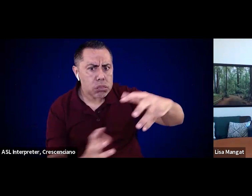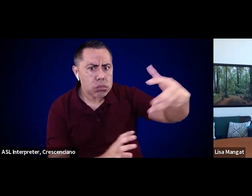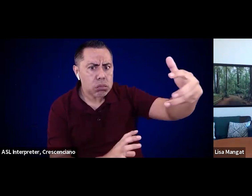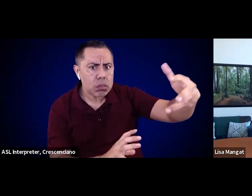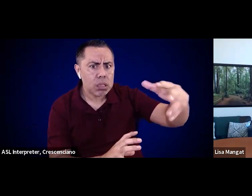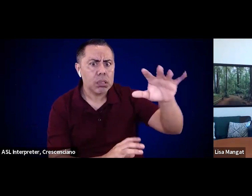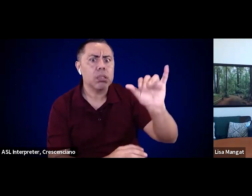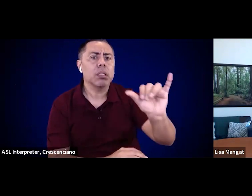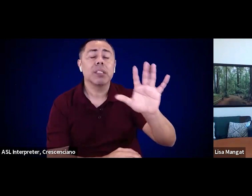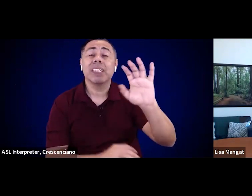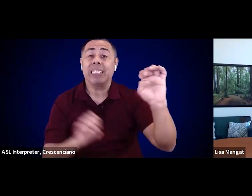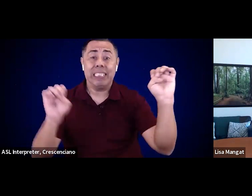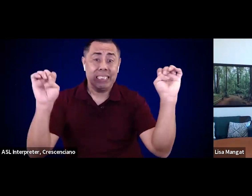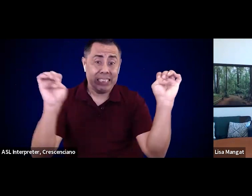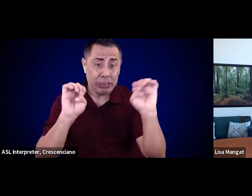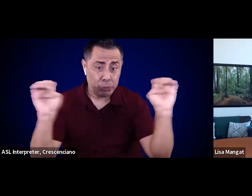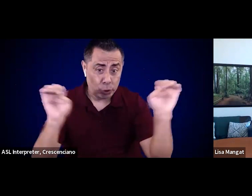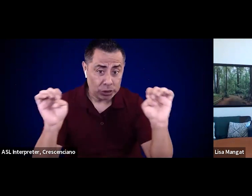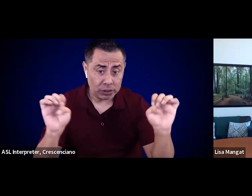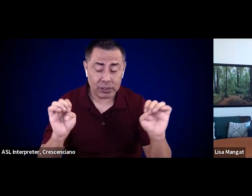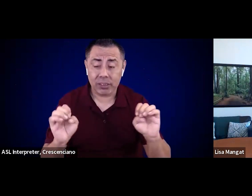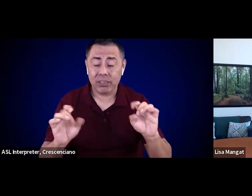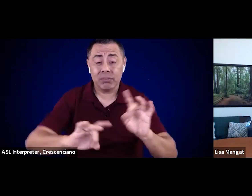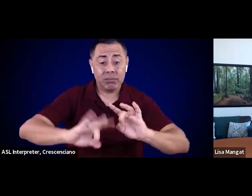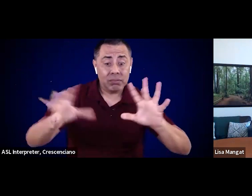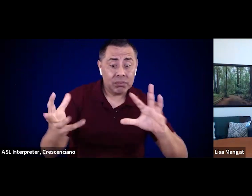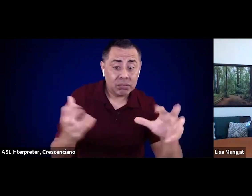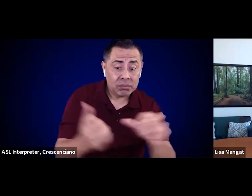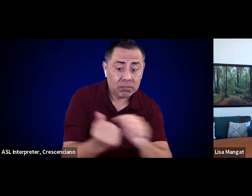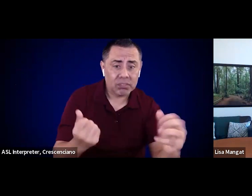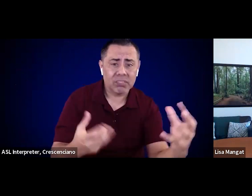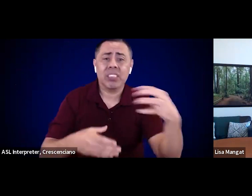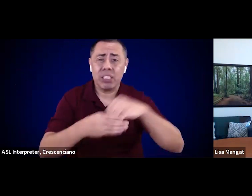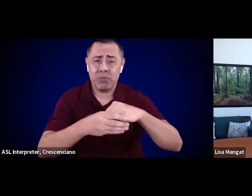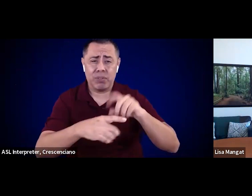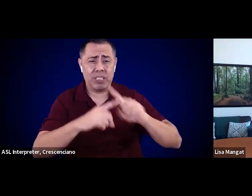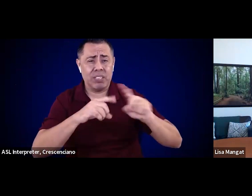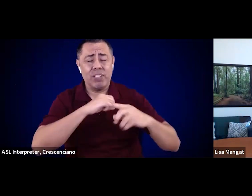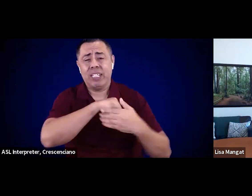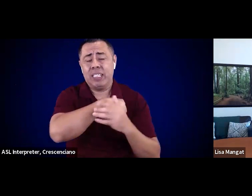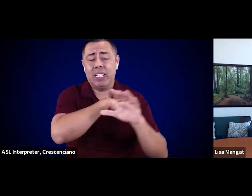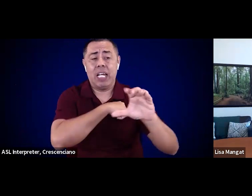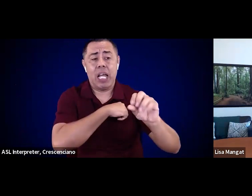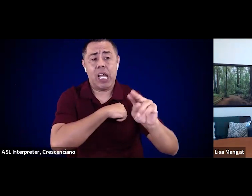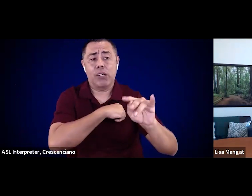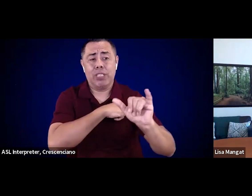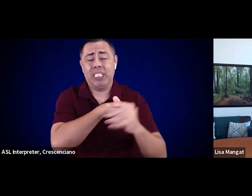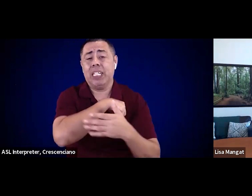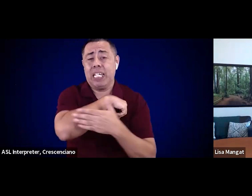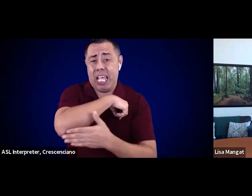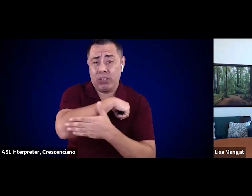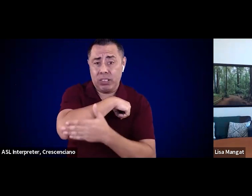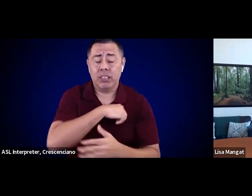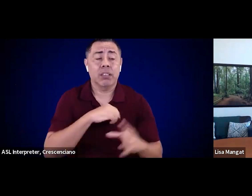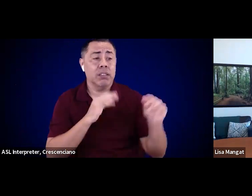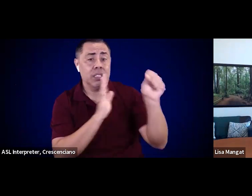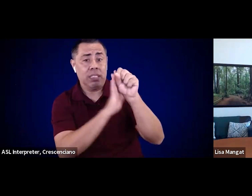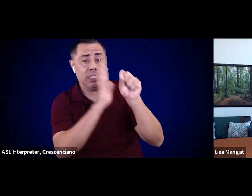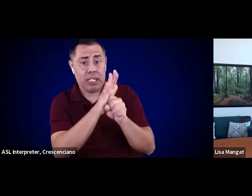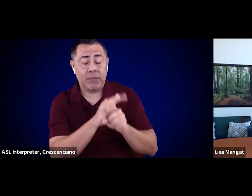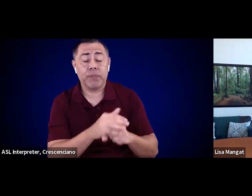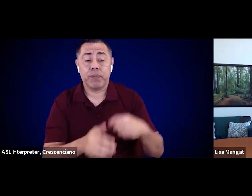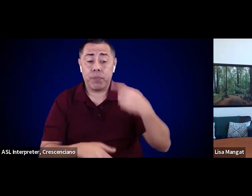counties and regions of the state, and the recoveries for our communities are so much more challenging, and they're taking much longer